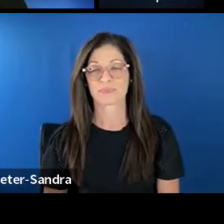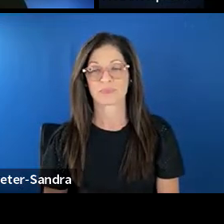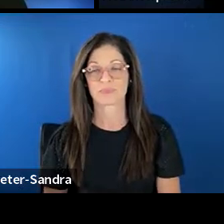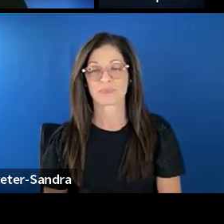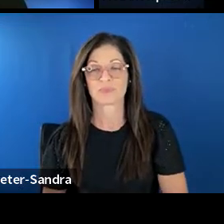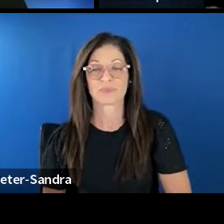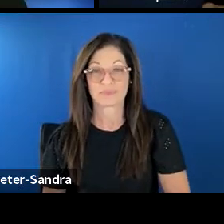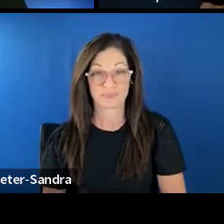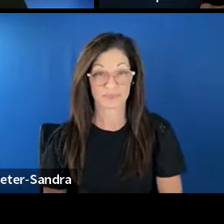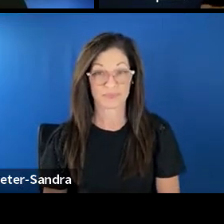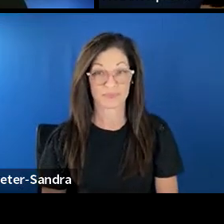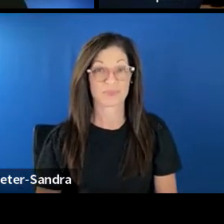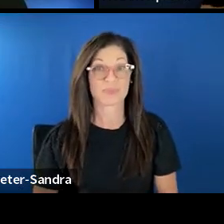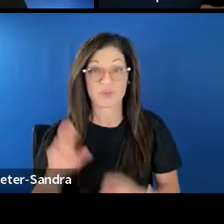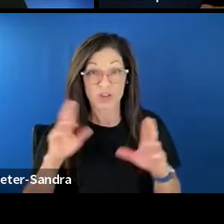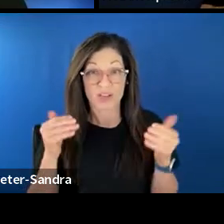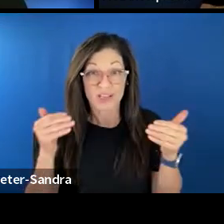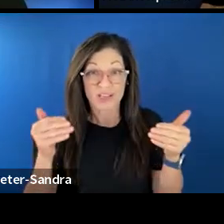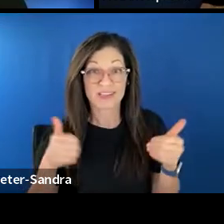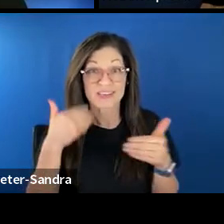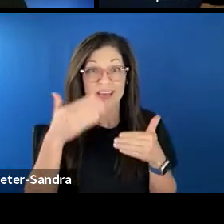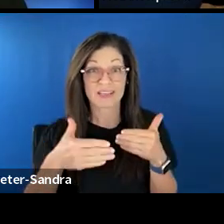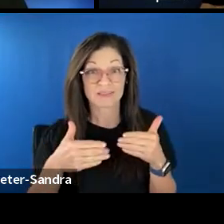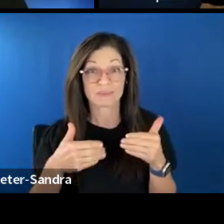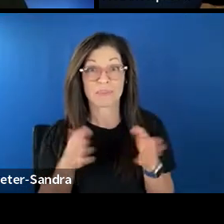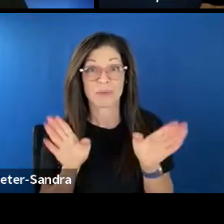Ready to proceed with the next public comment?